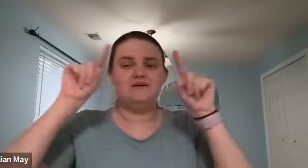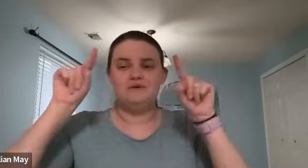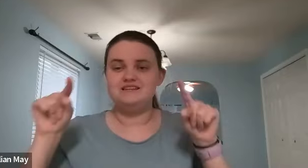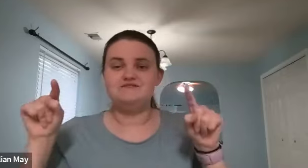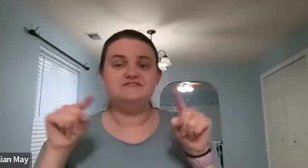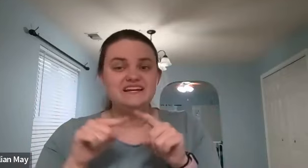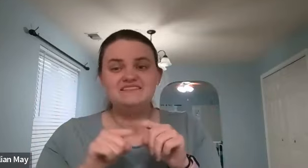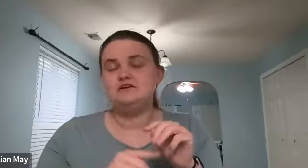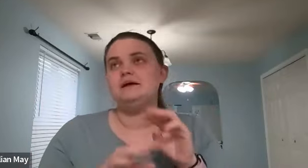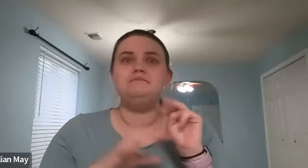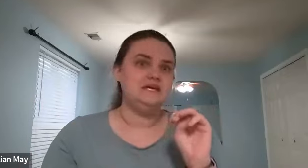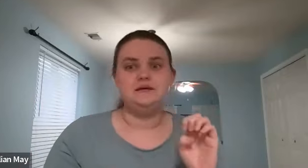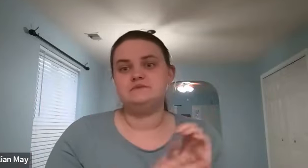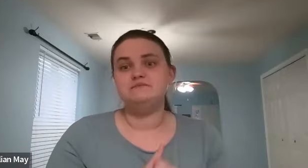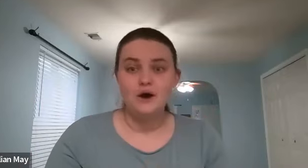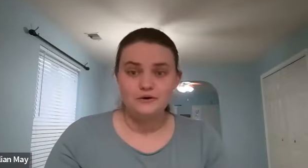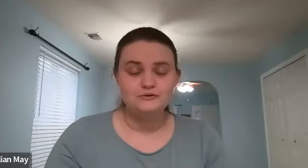of these funny little like memes and posts.